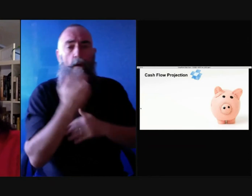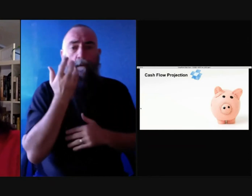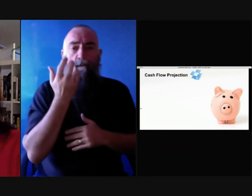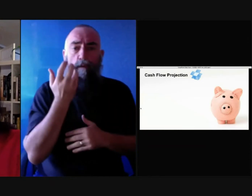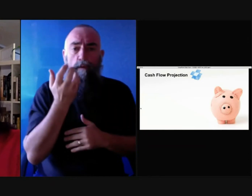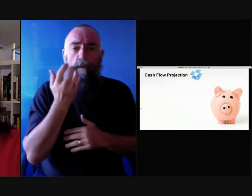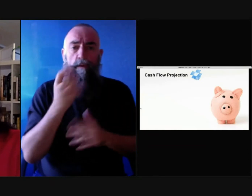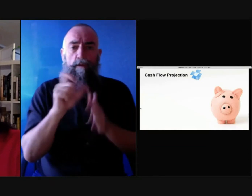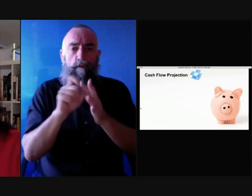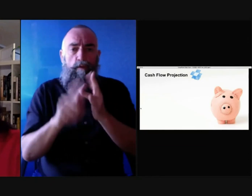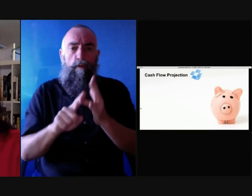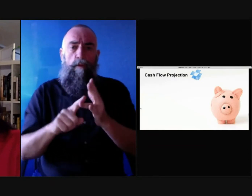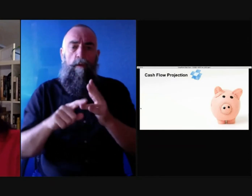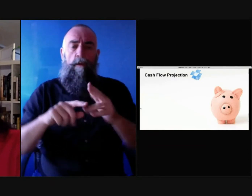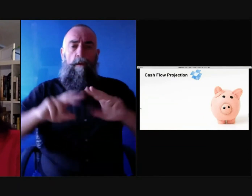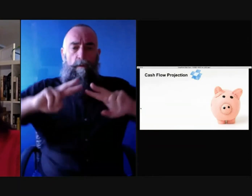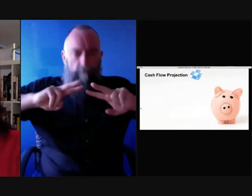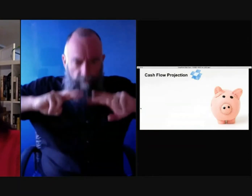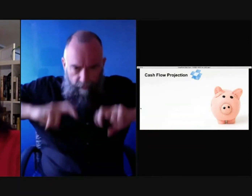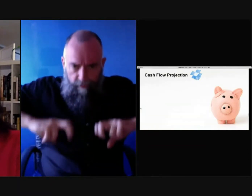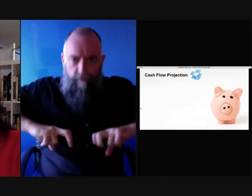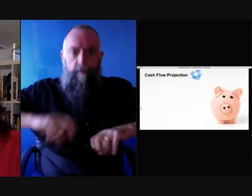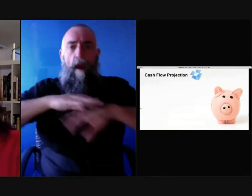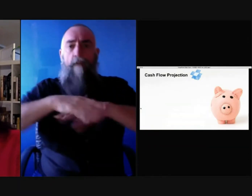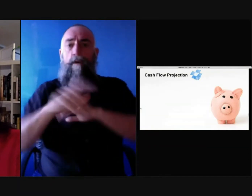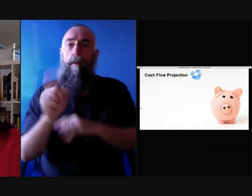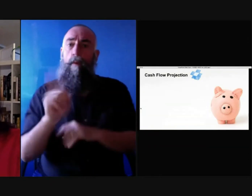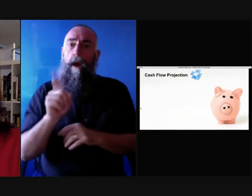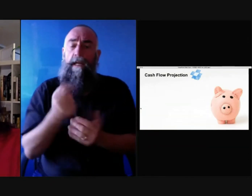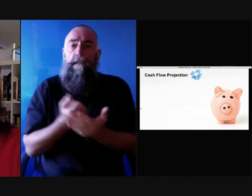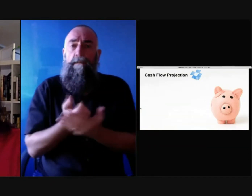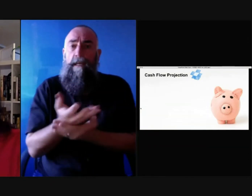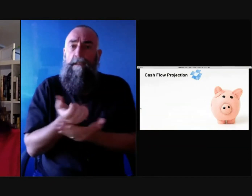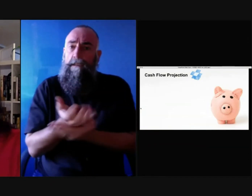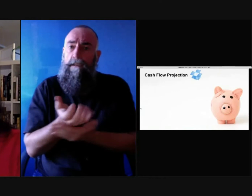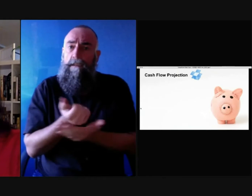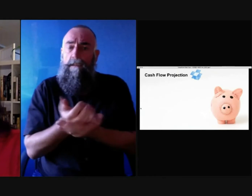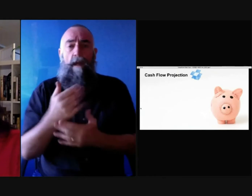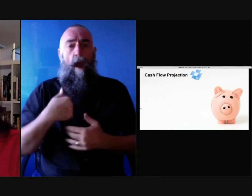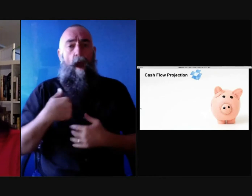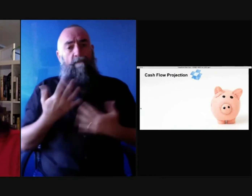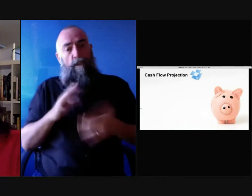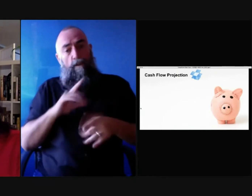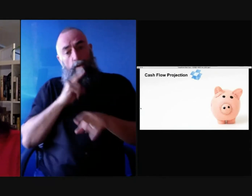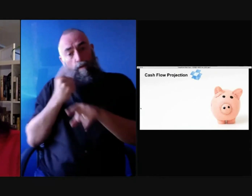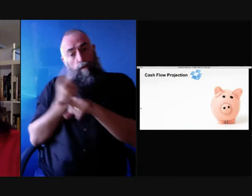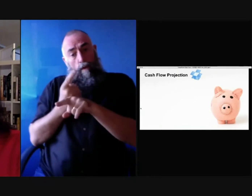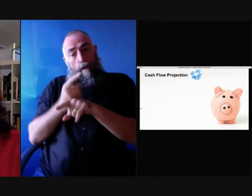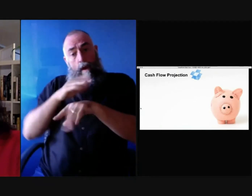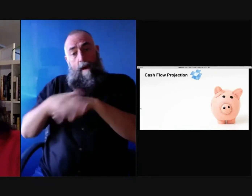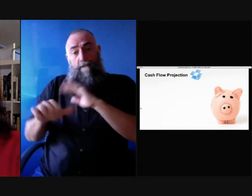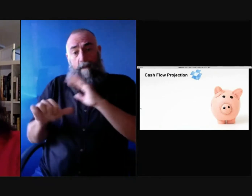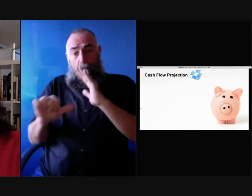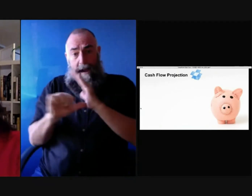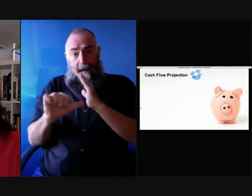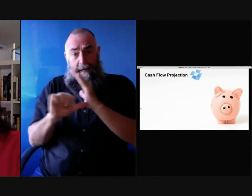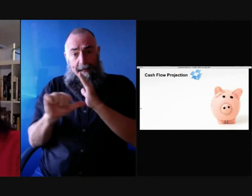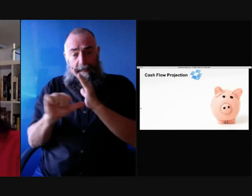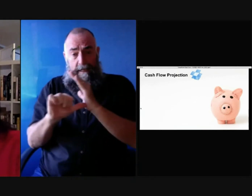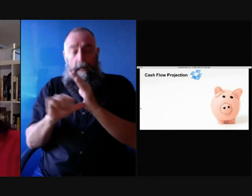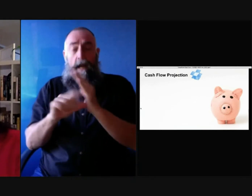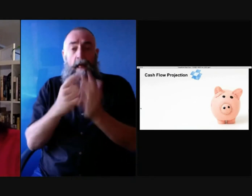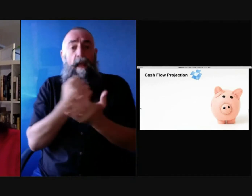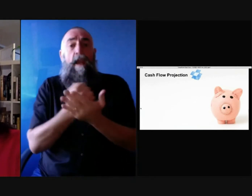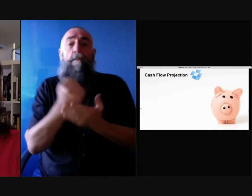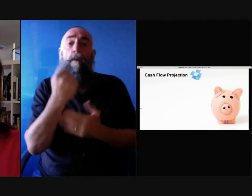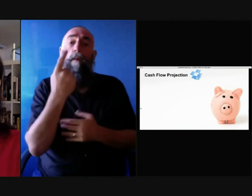in and what your expenses are going to be. When I talk about money coming in, of course, the most important thing